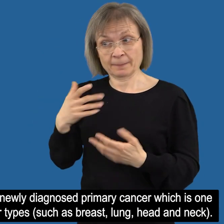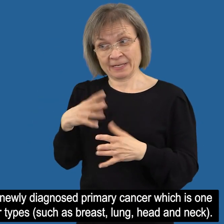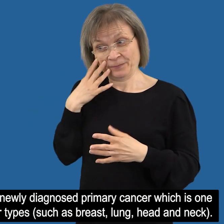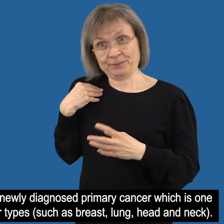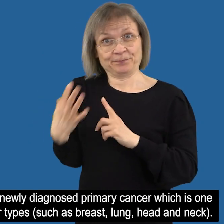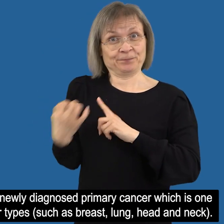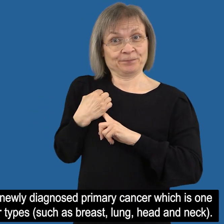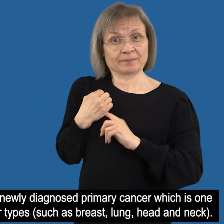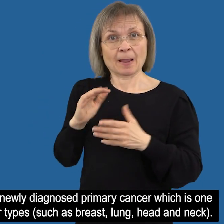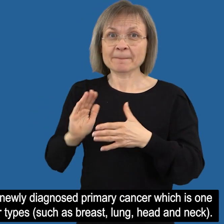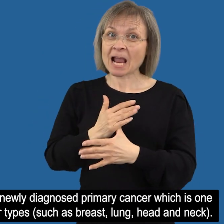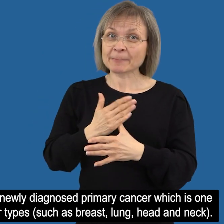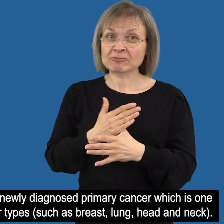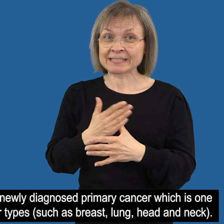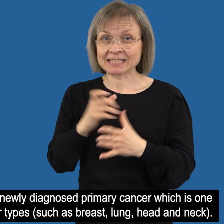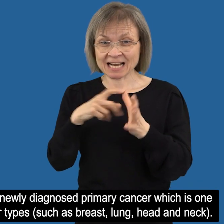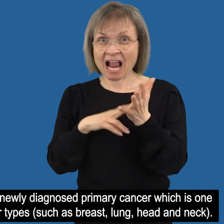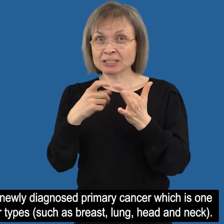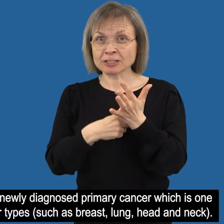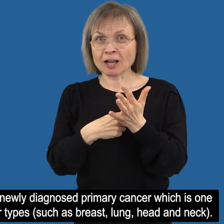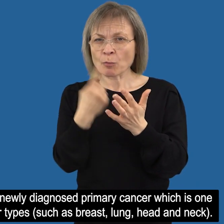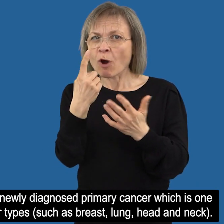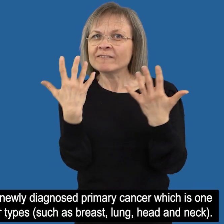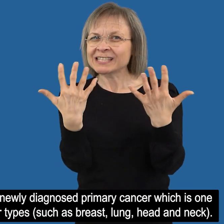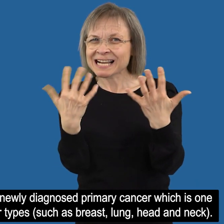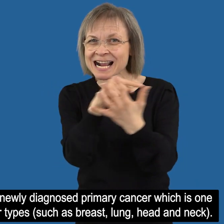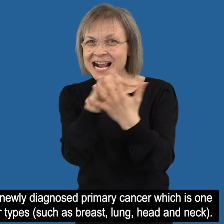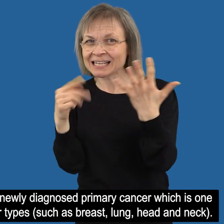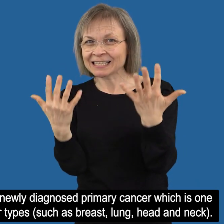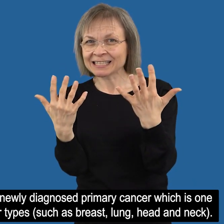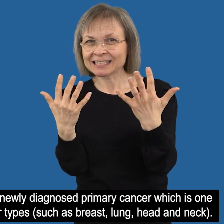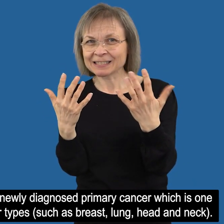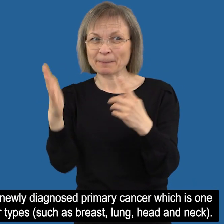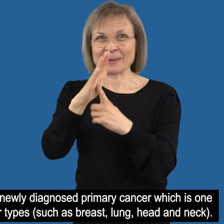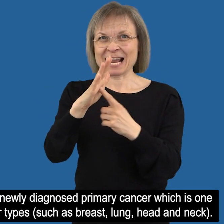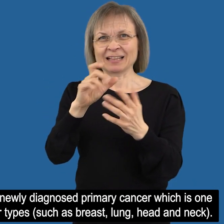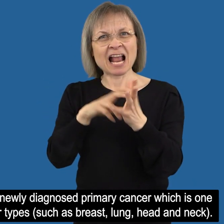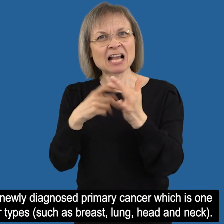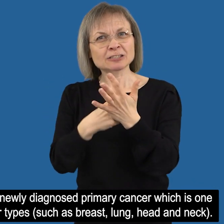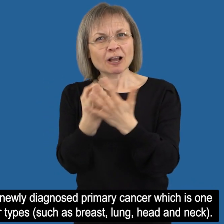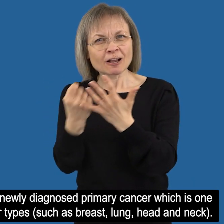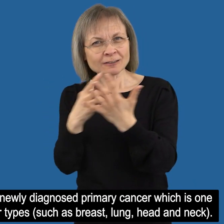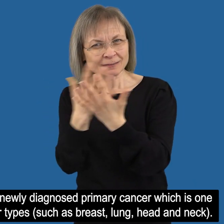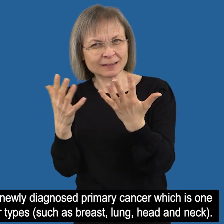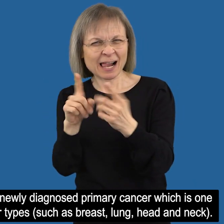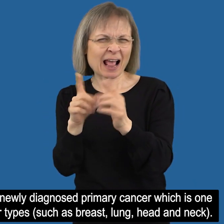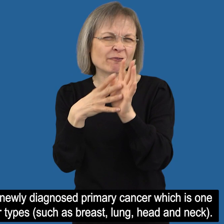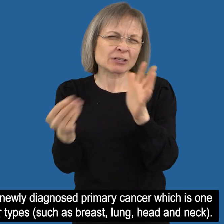If I am an adult with a newly diagnosed primary cancer, which is one of the 10 major cancer types, such as breast,